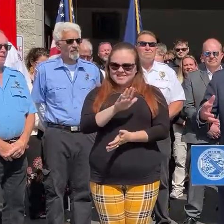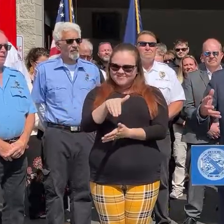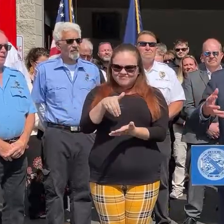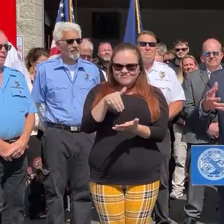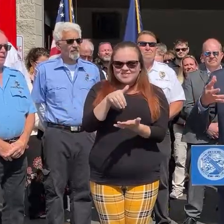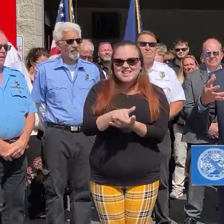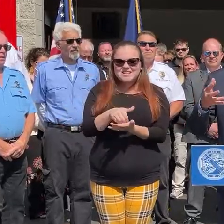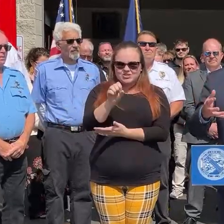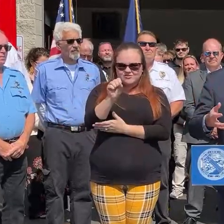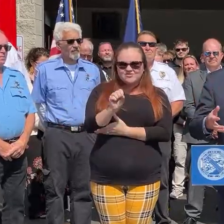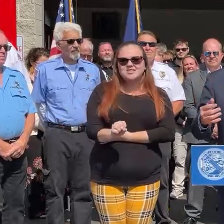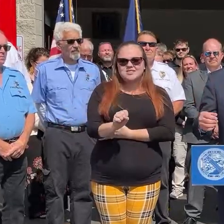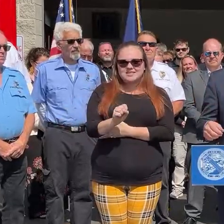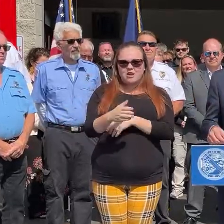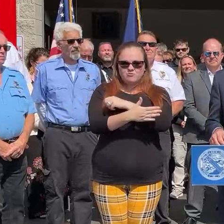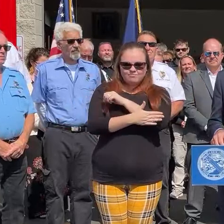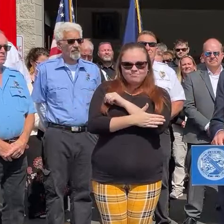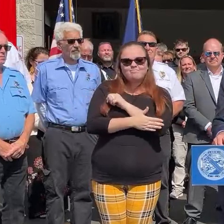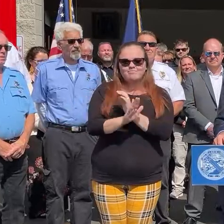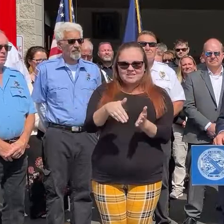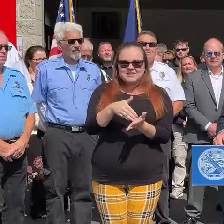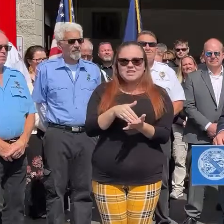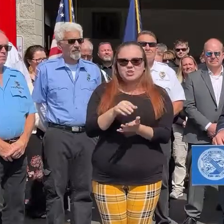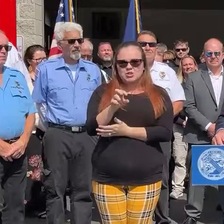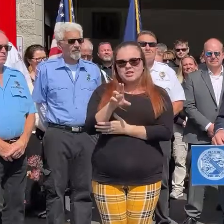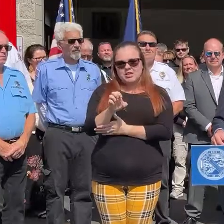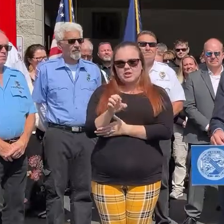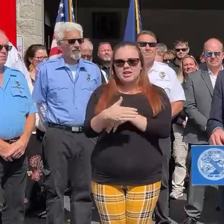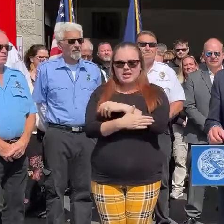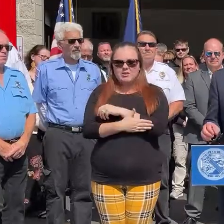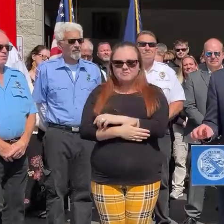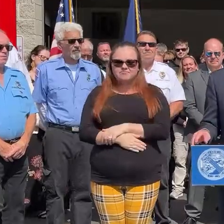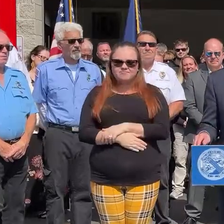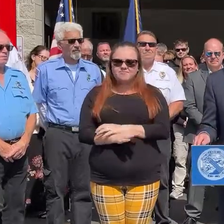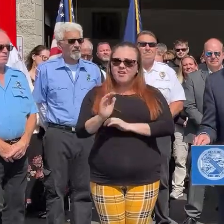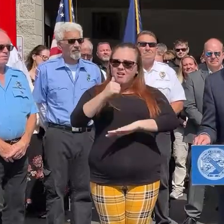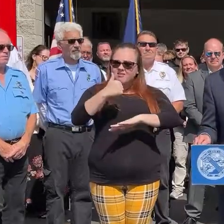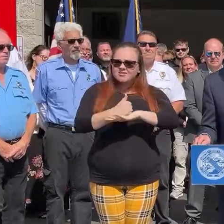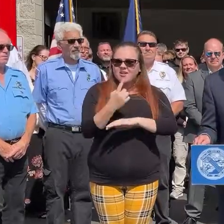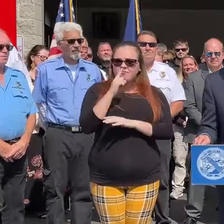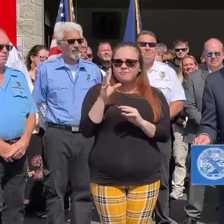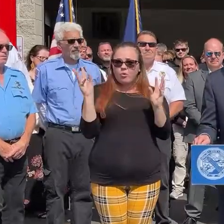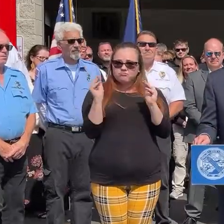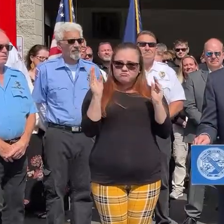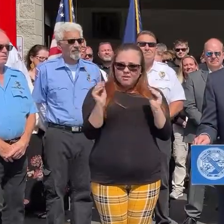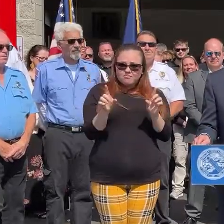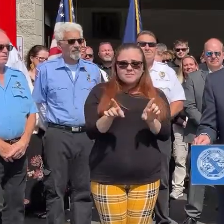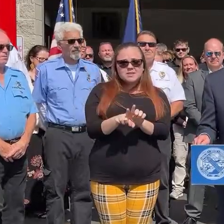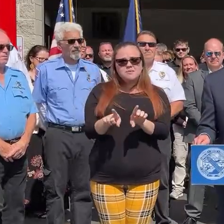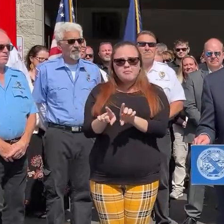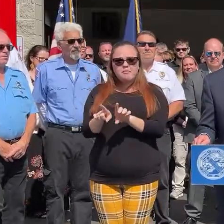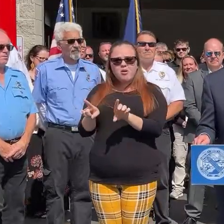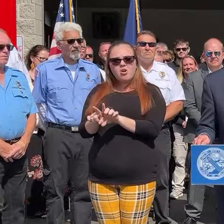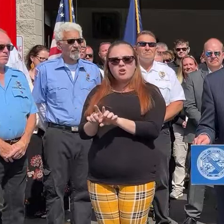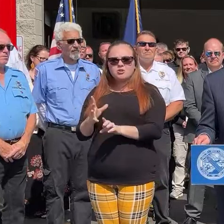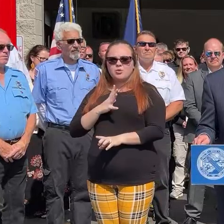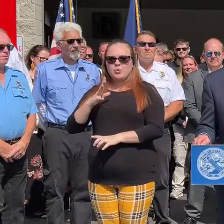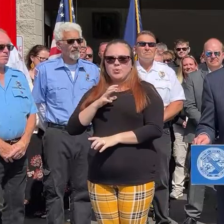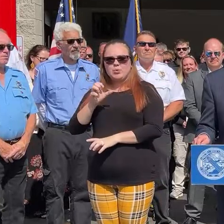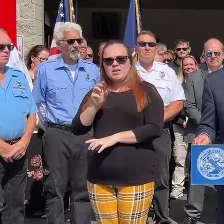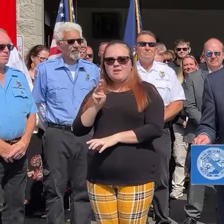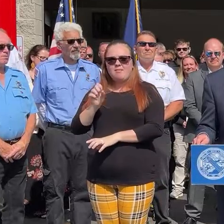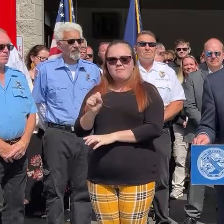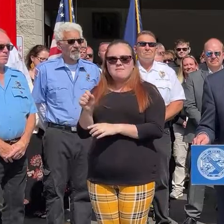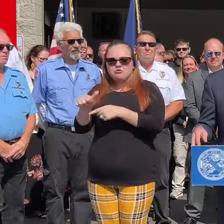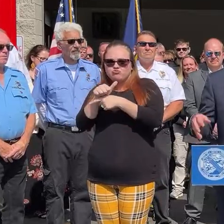really is south central Erie County. It will be a base not only for ambulance operations, but a state-of-the-art EMS training